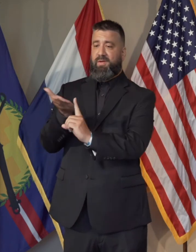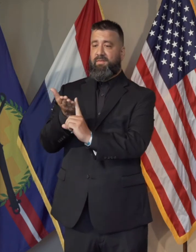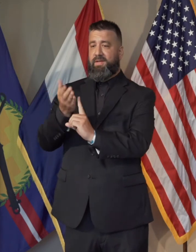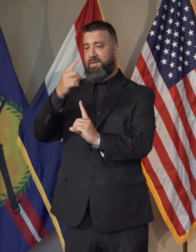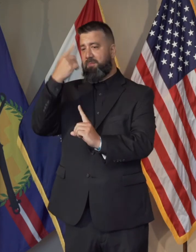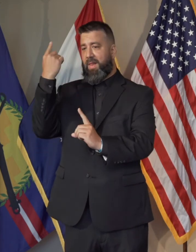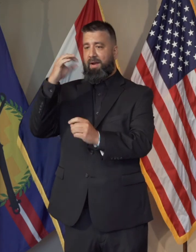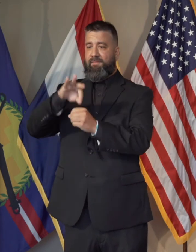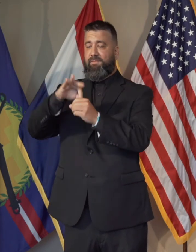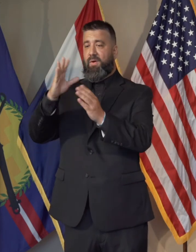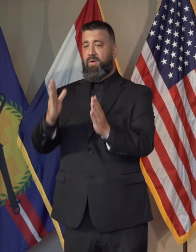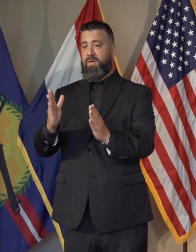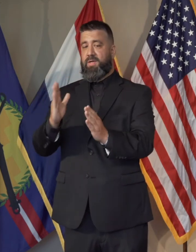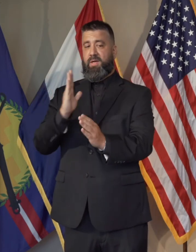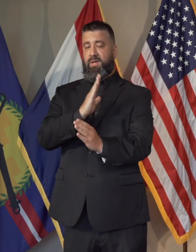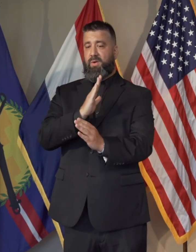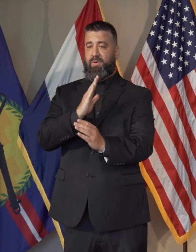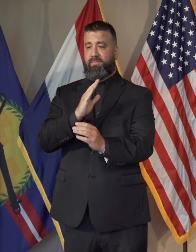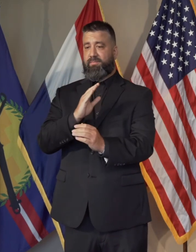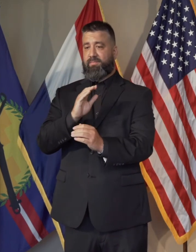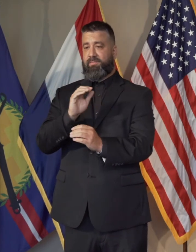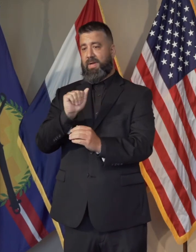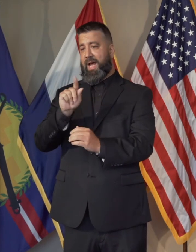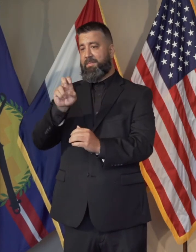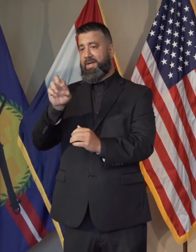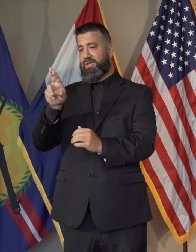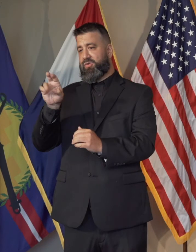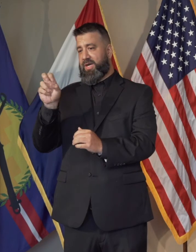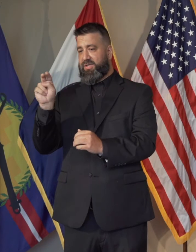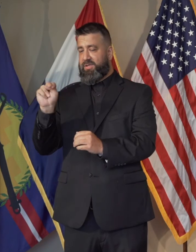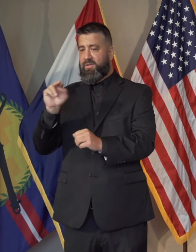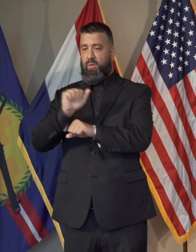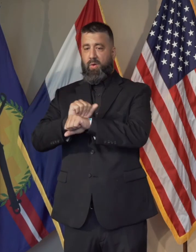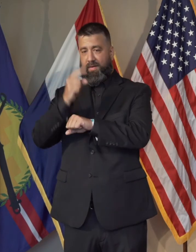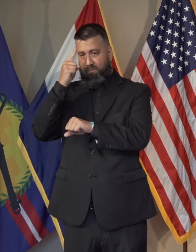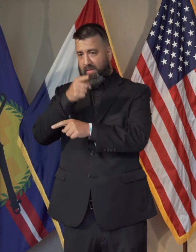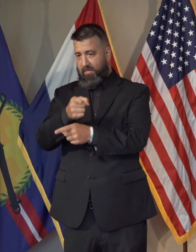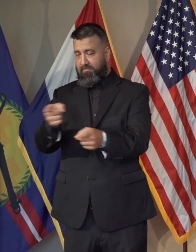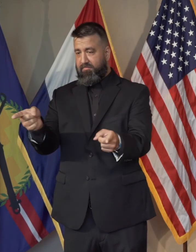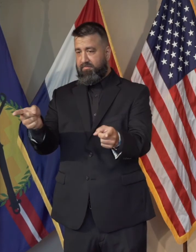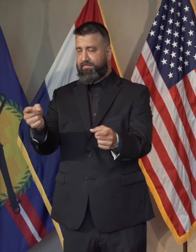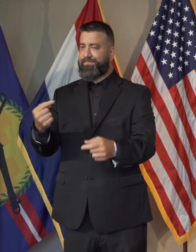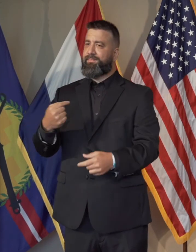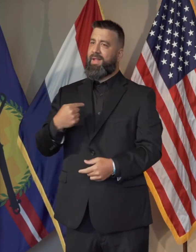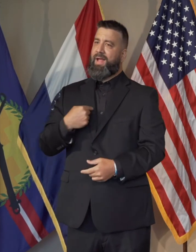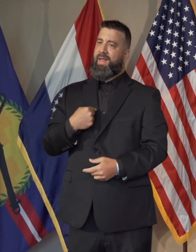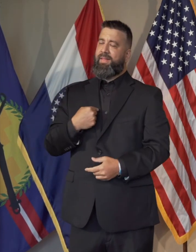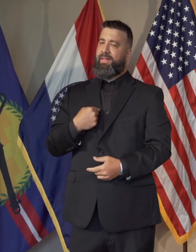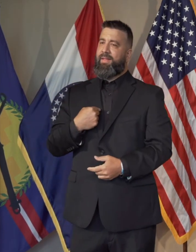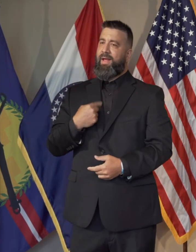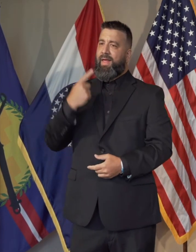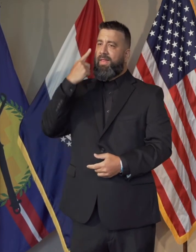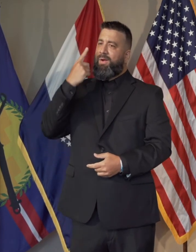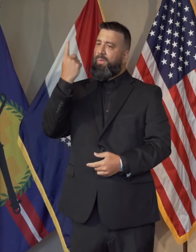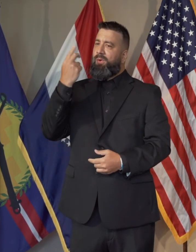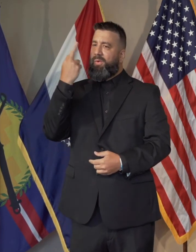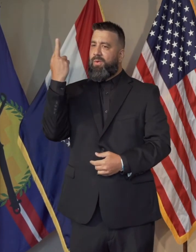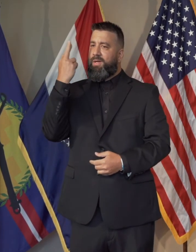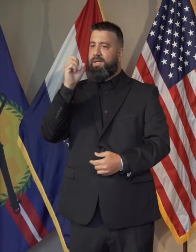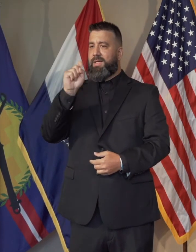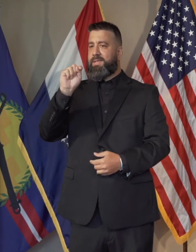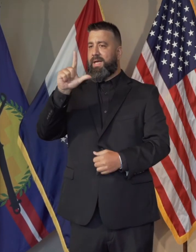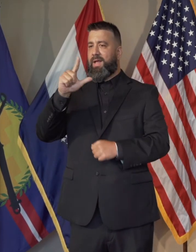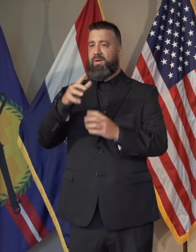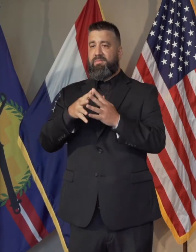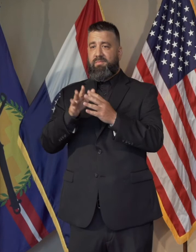Louis County that your administration is working for them? Well, I think there are always, you know, one of the reasons why St. Louis County is